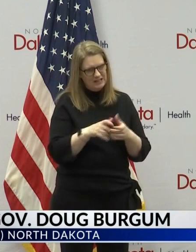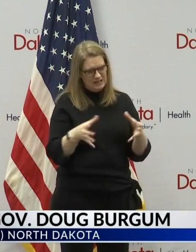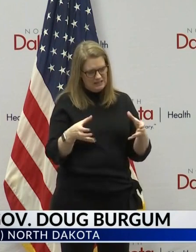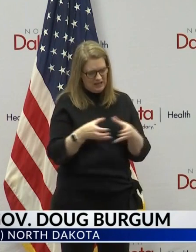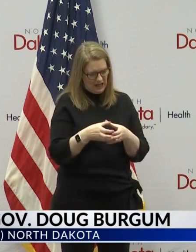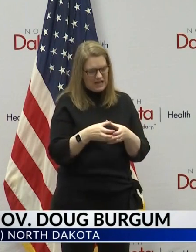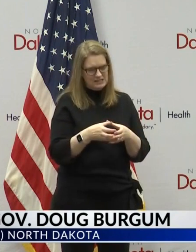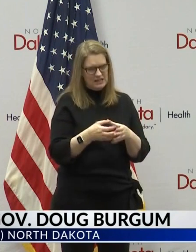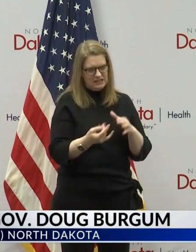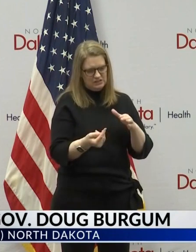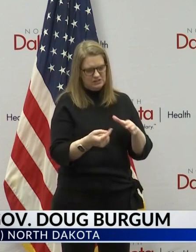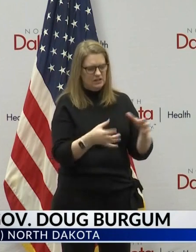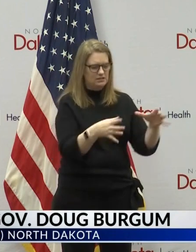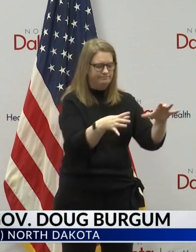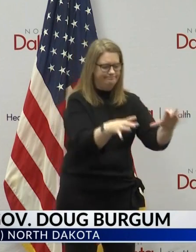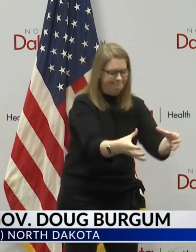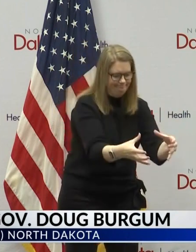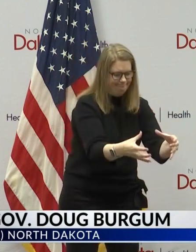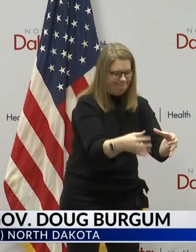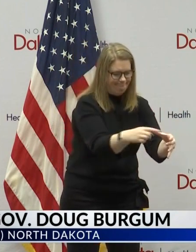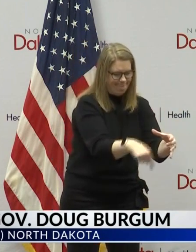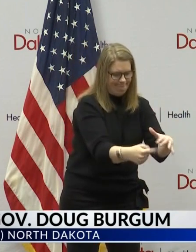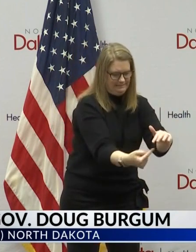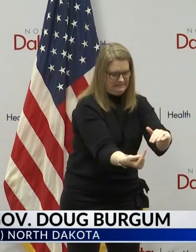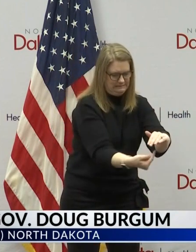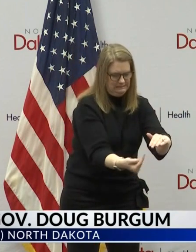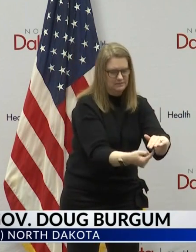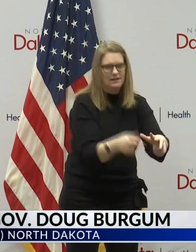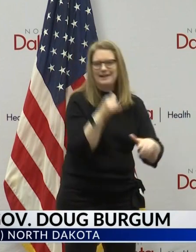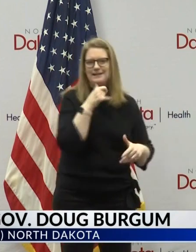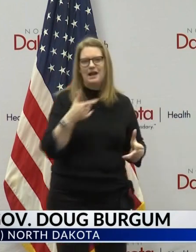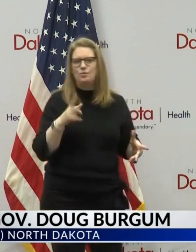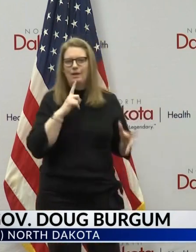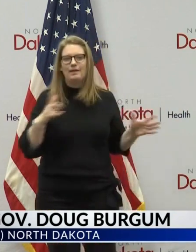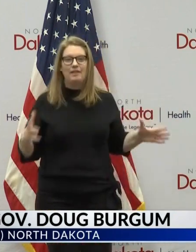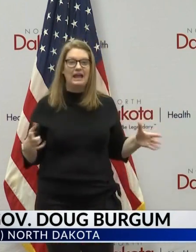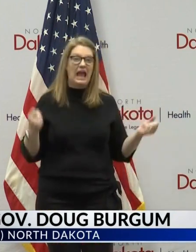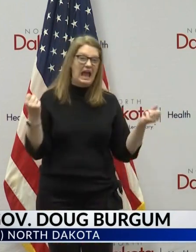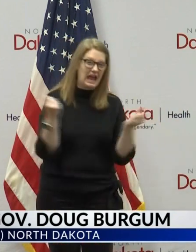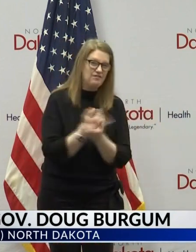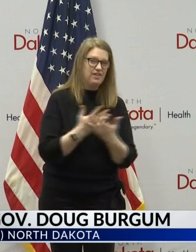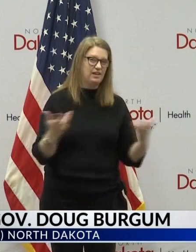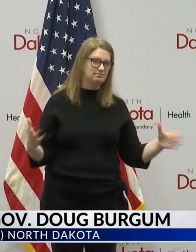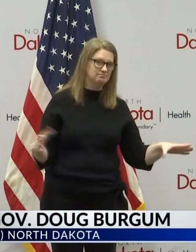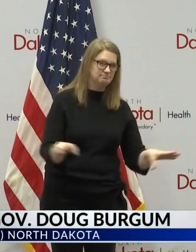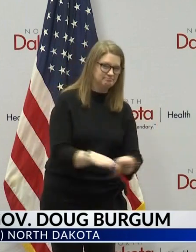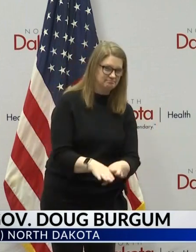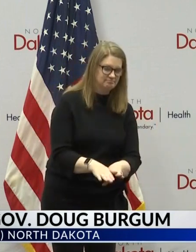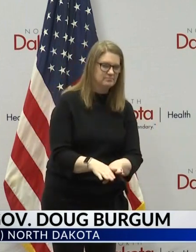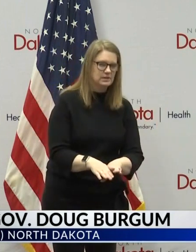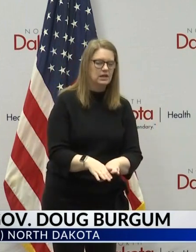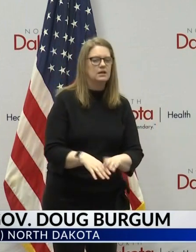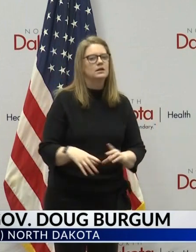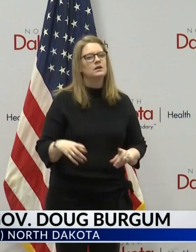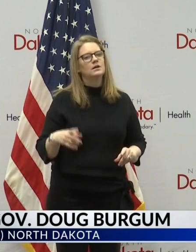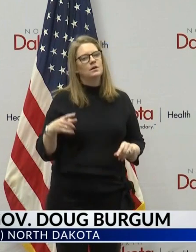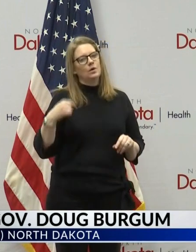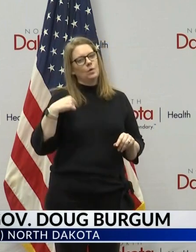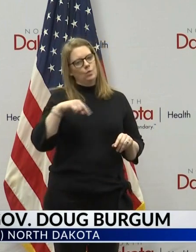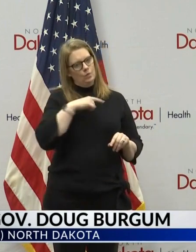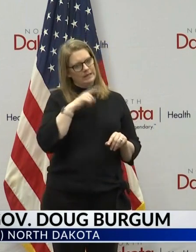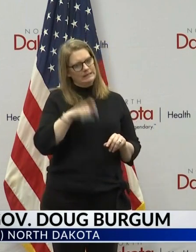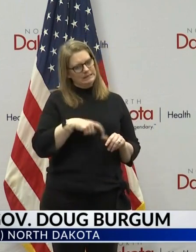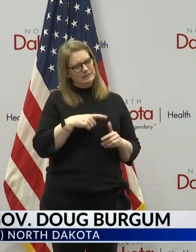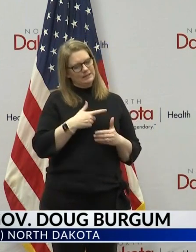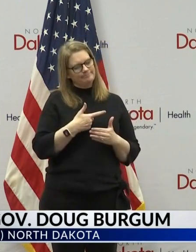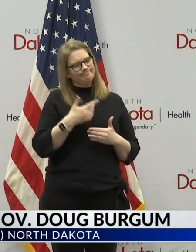these broad-based shut down the whole economy approaches. And this is a path that we have to go along, in addition